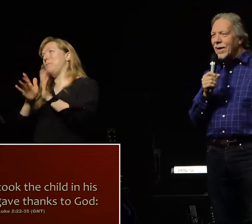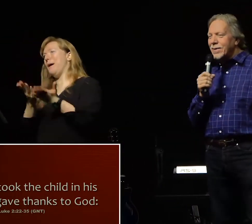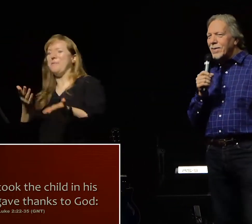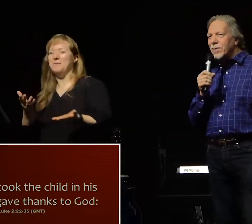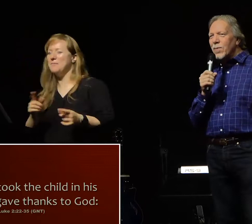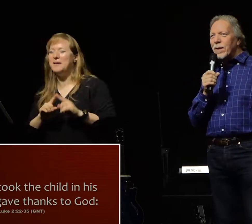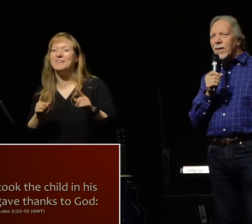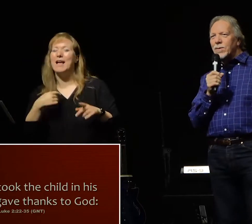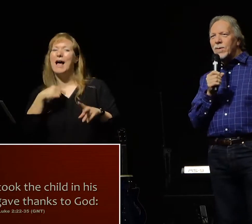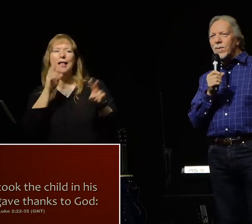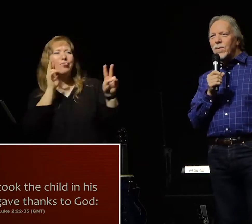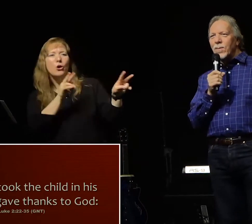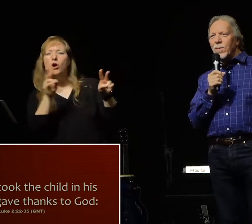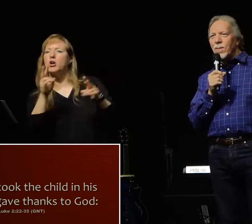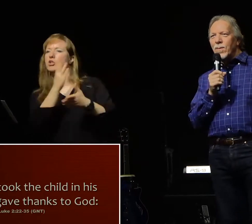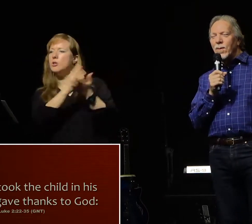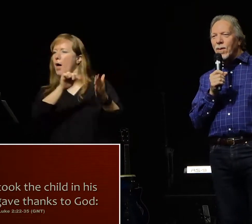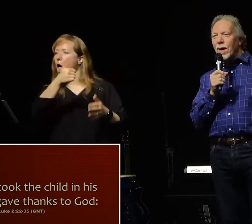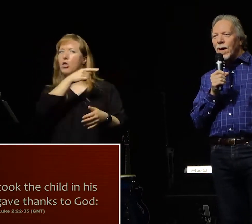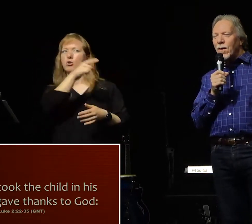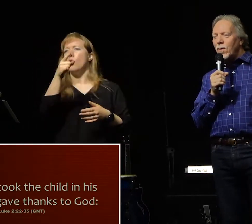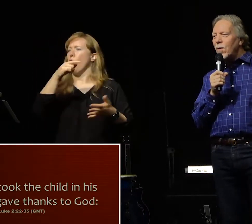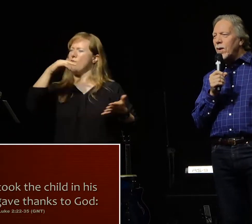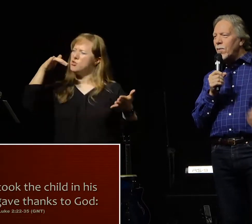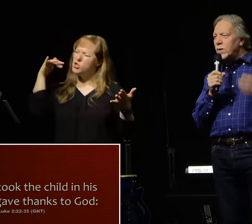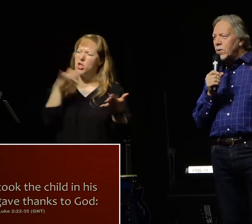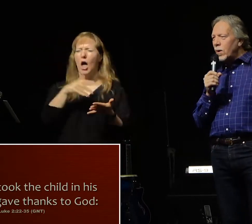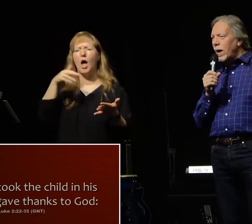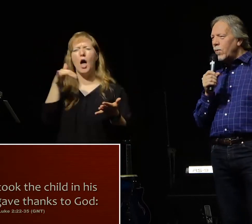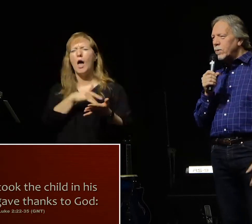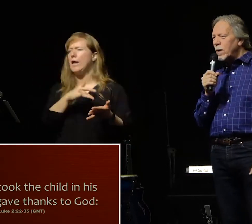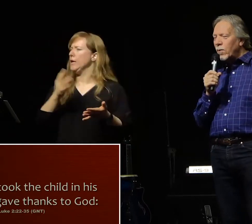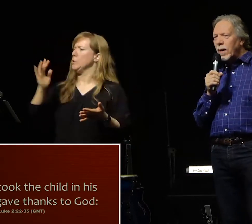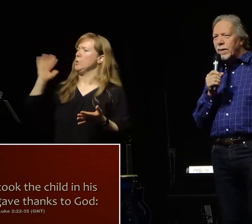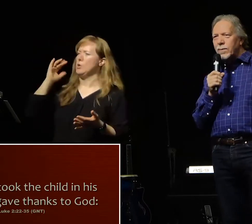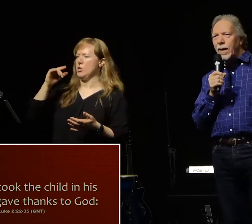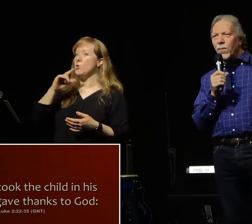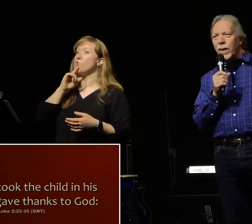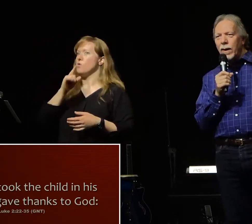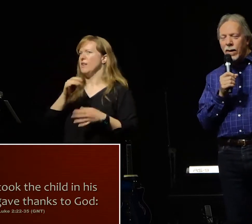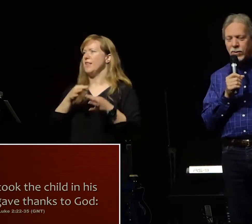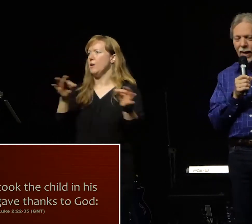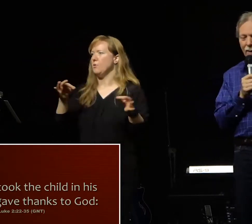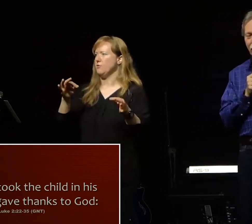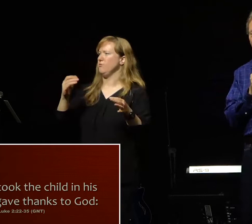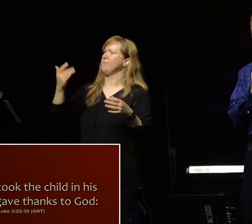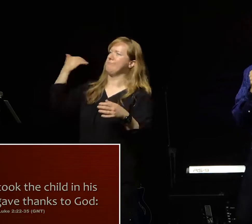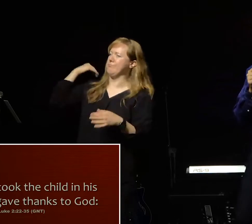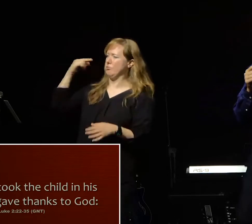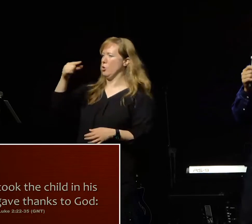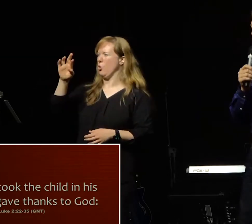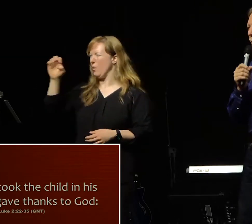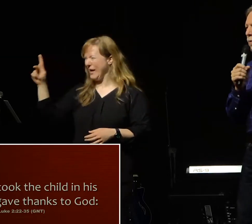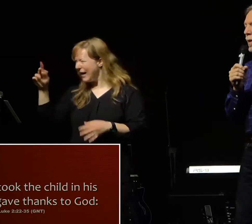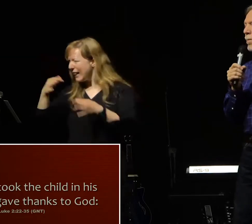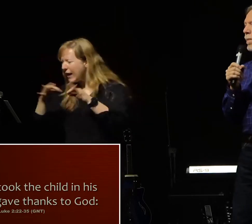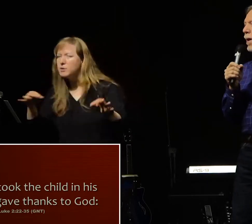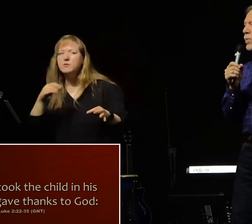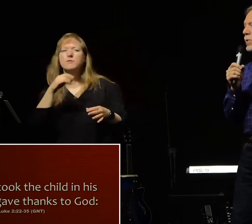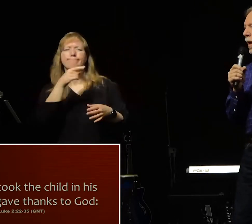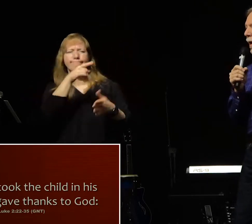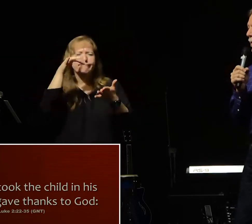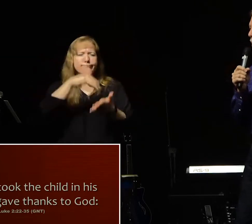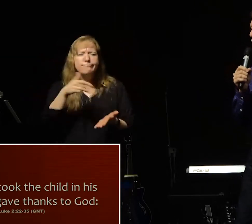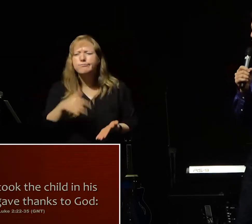but I look to some of those who know the original language and all that to help me understand it better. And some